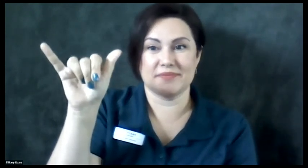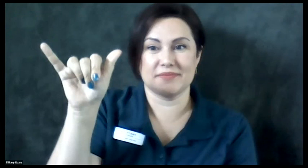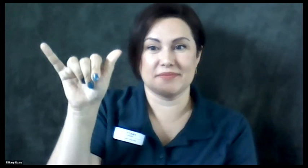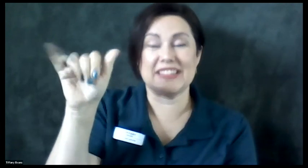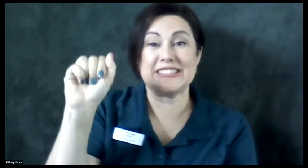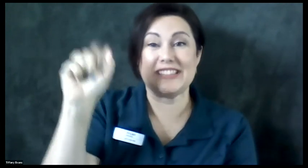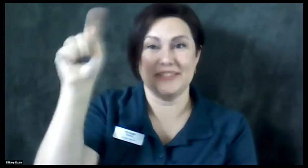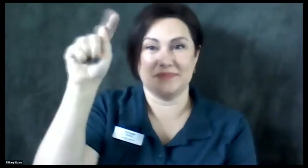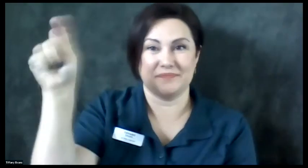Z.